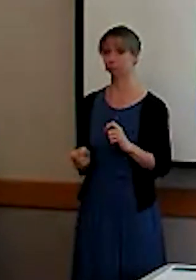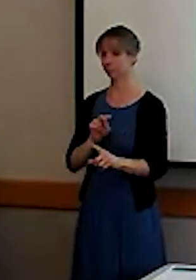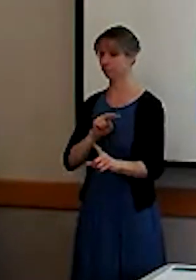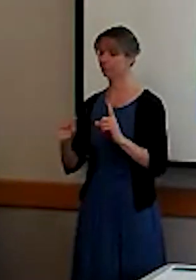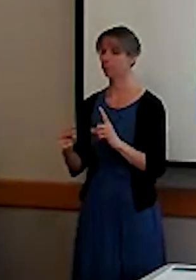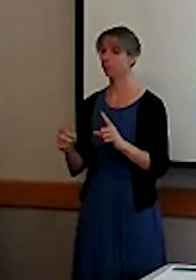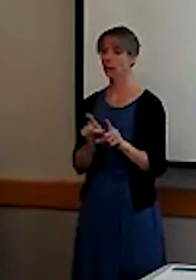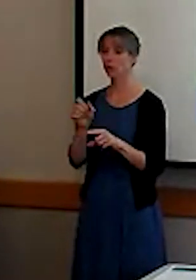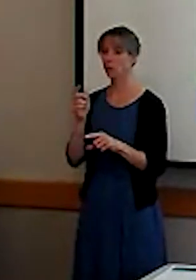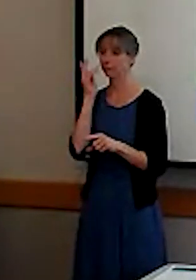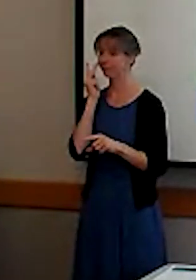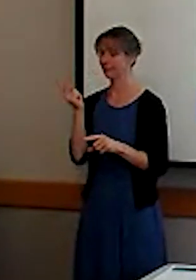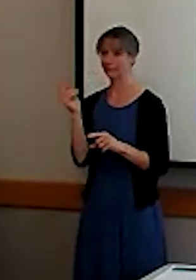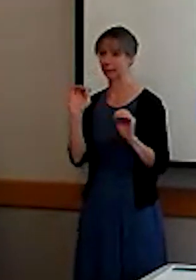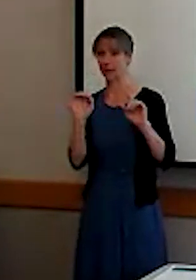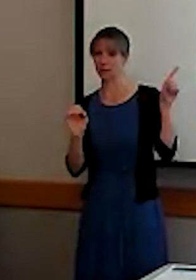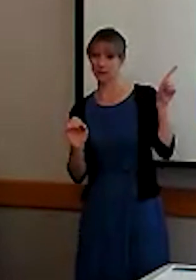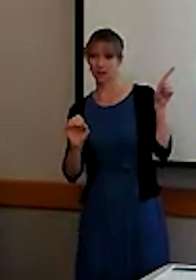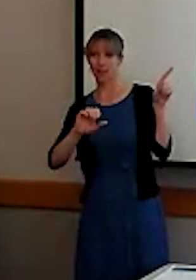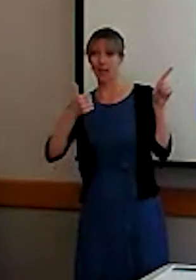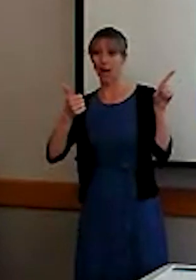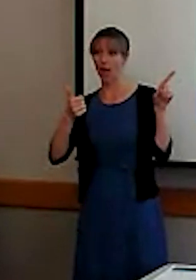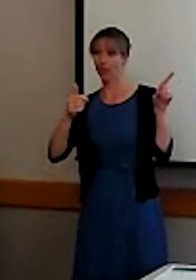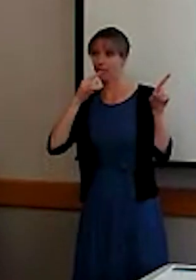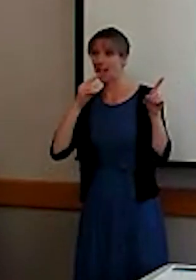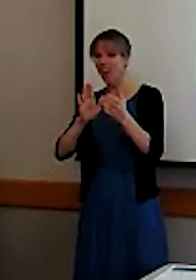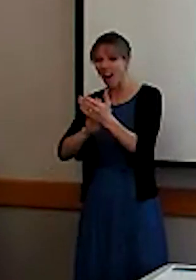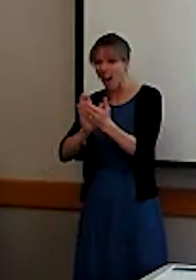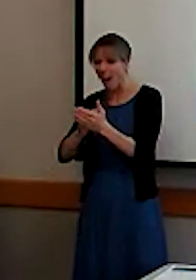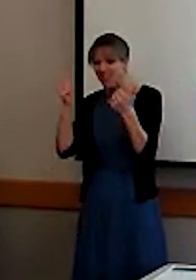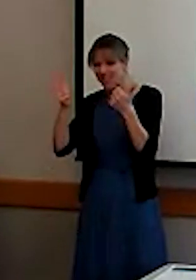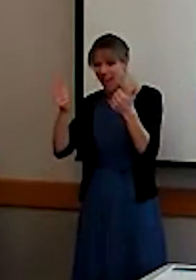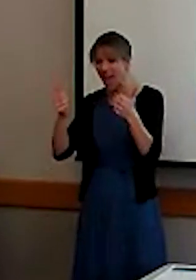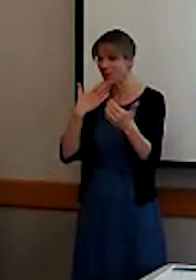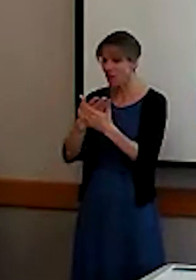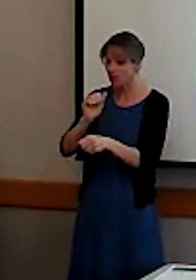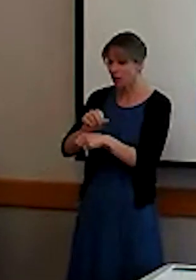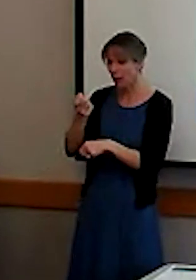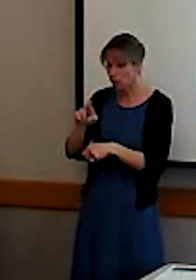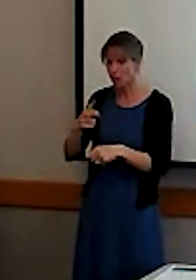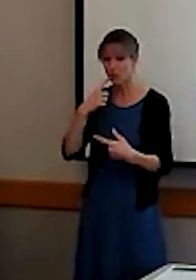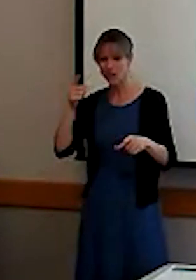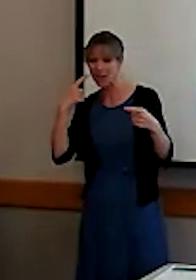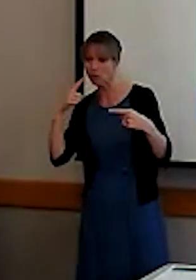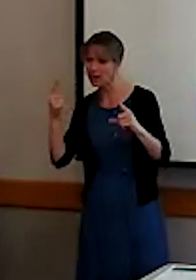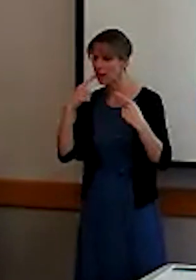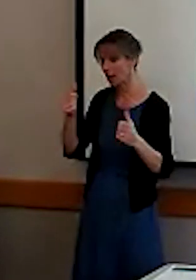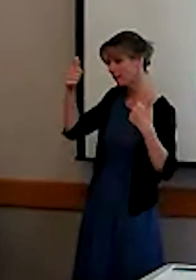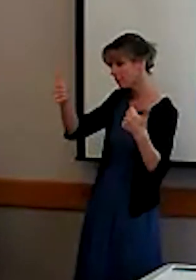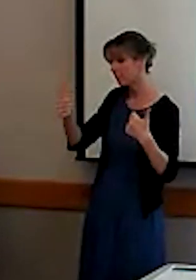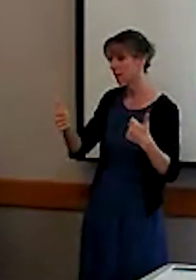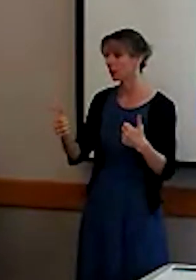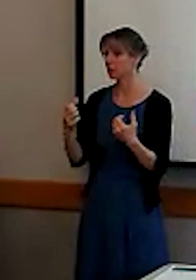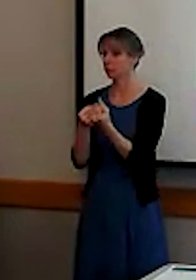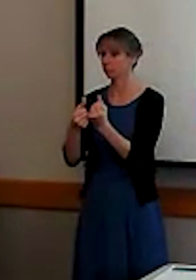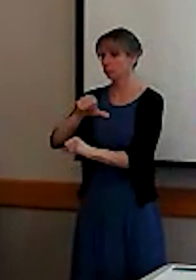Also, what you don't see is the others congratulating him of like, you know, good job, Hunter, you did it, you did it.